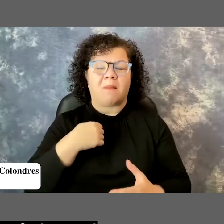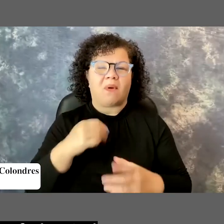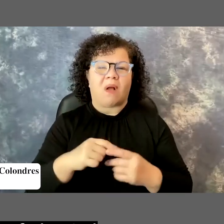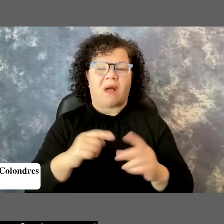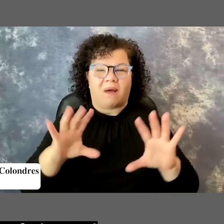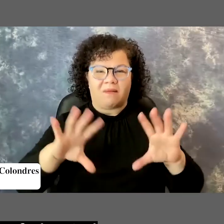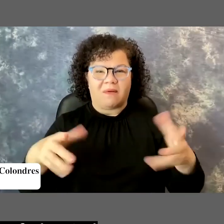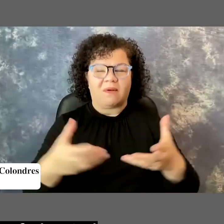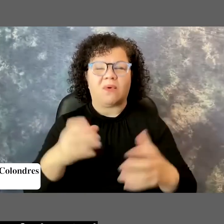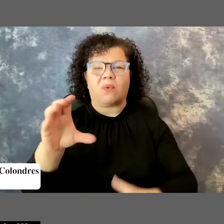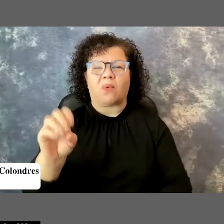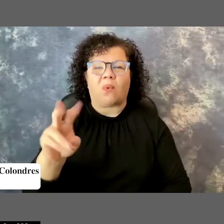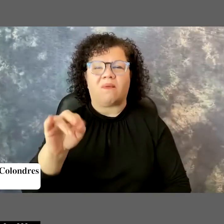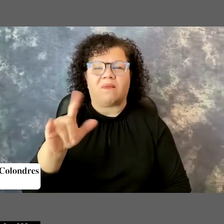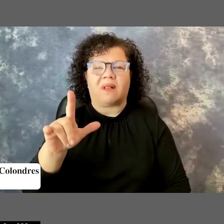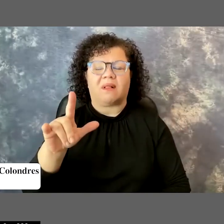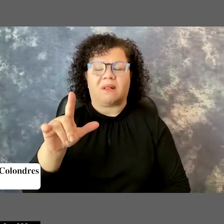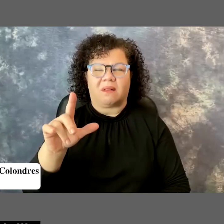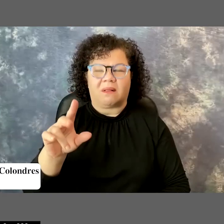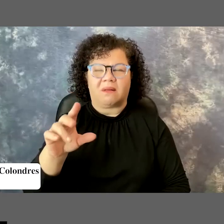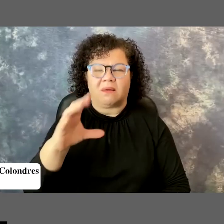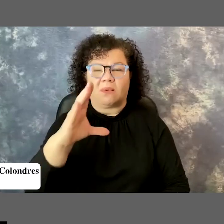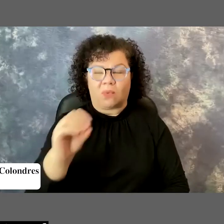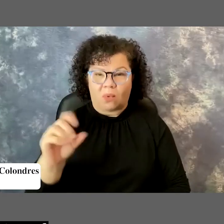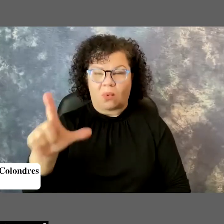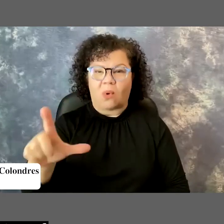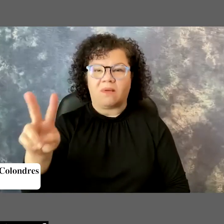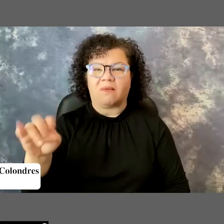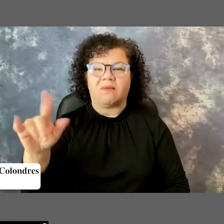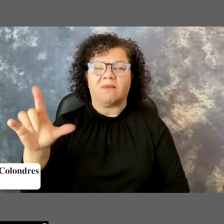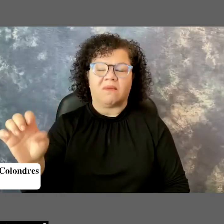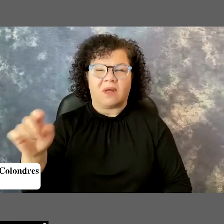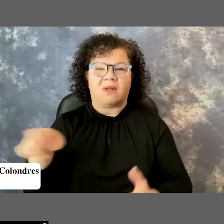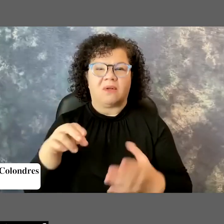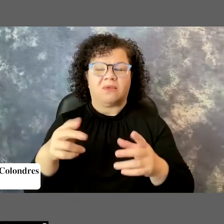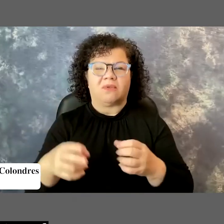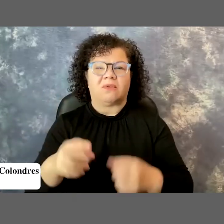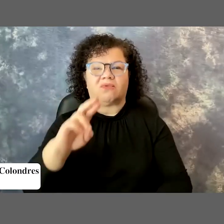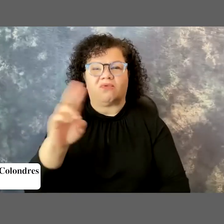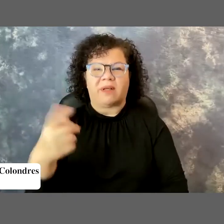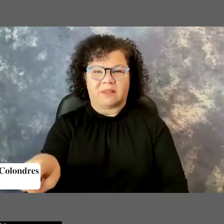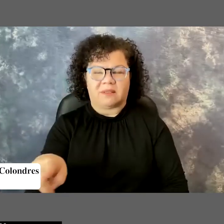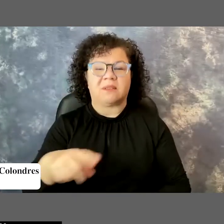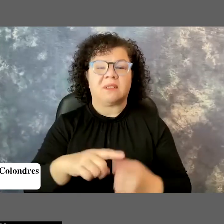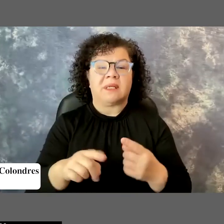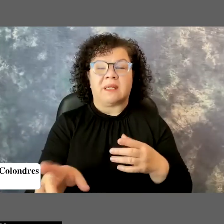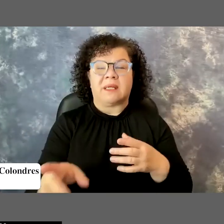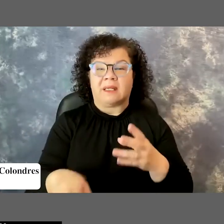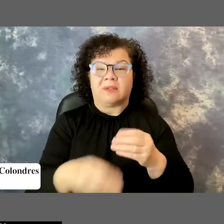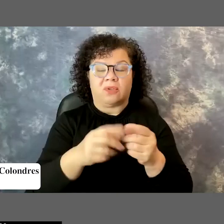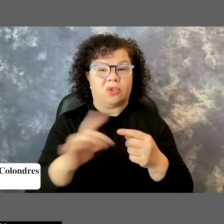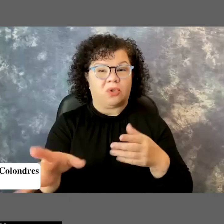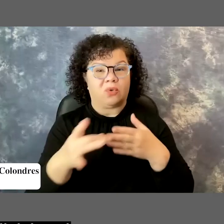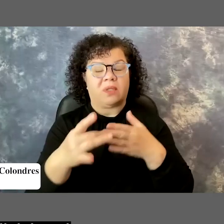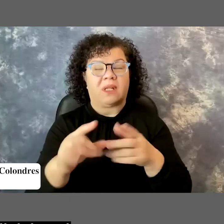Colville Reservation. I am Inatai Foundation's Director of Research. In addition to leading our growing